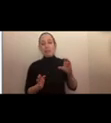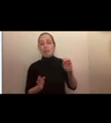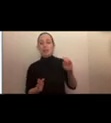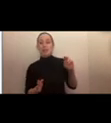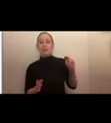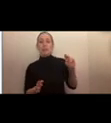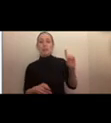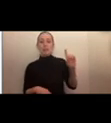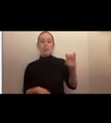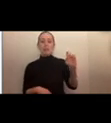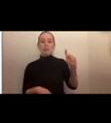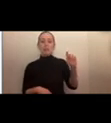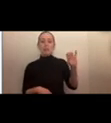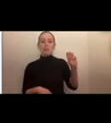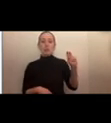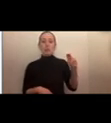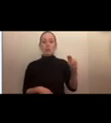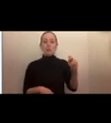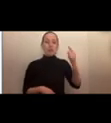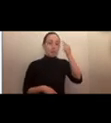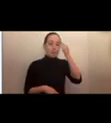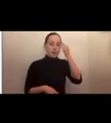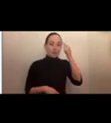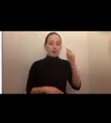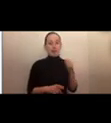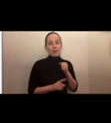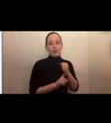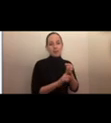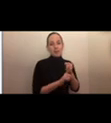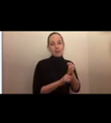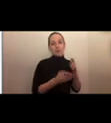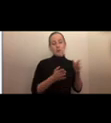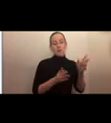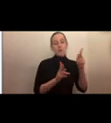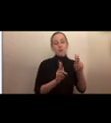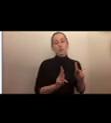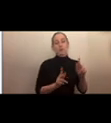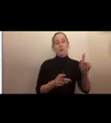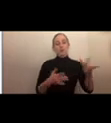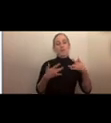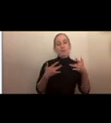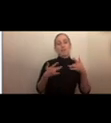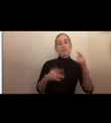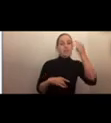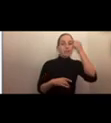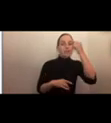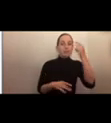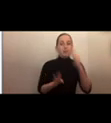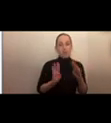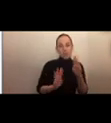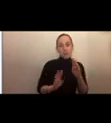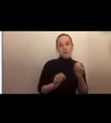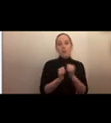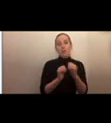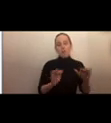Non-psychotic behavior is a condition of the mind that affects the way a person feels, thinks, or behaves